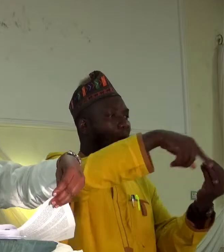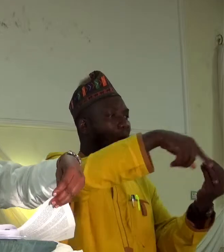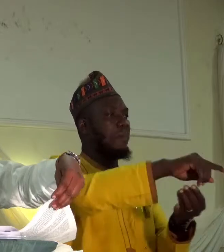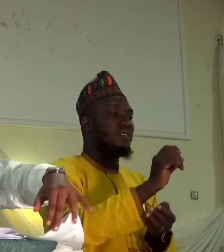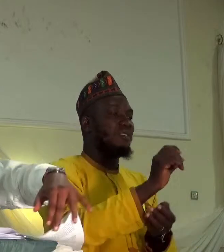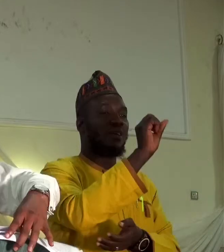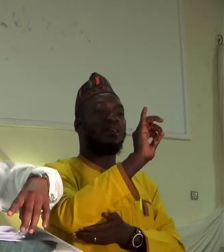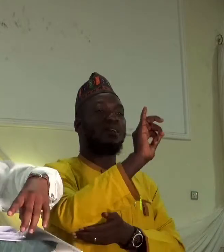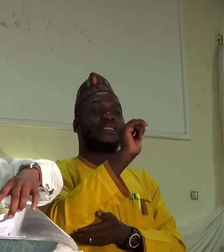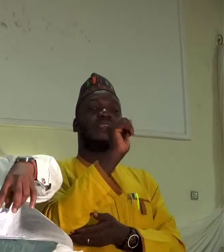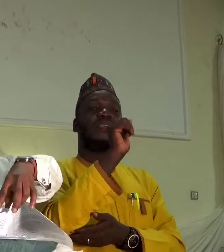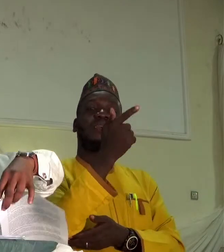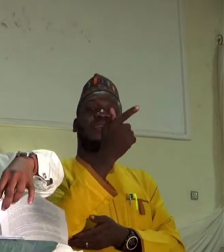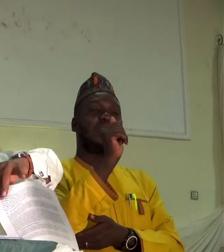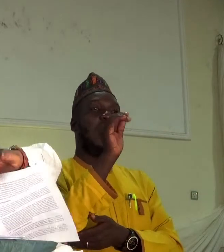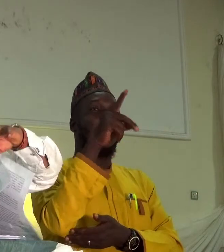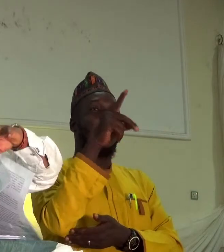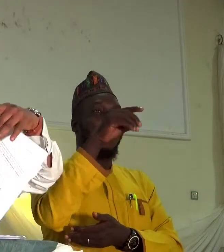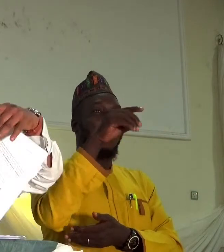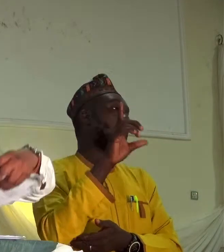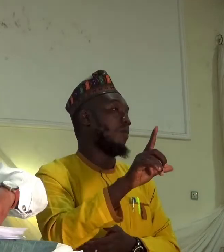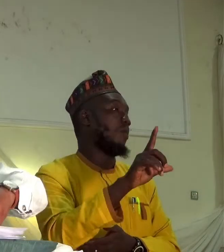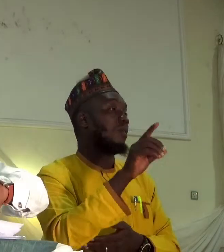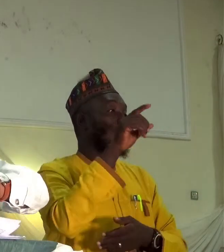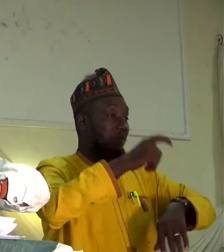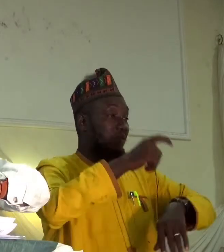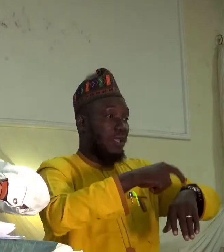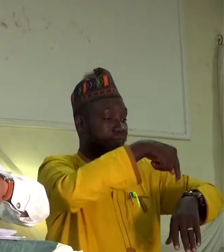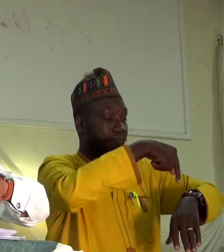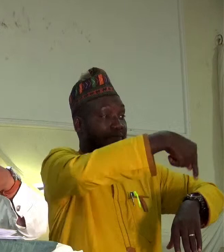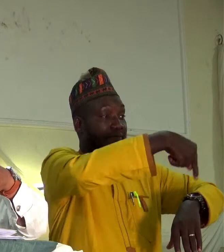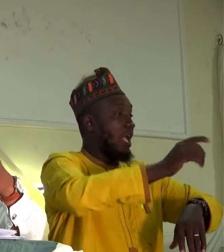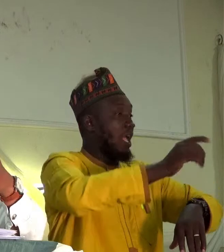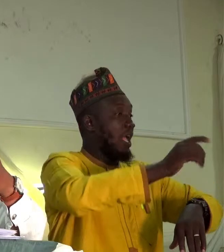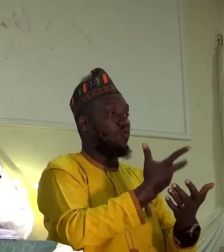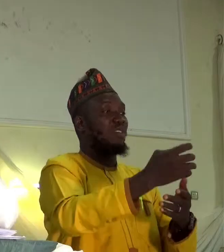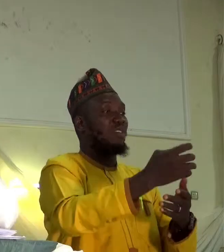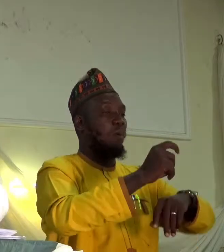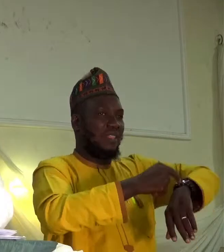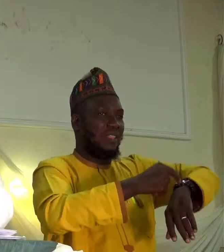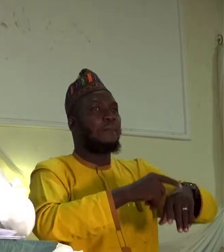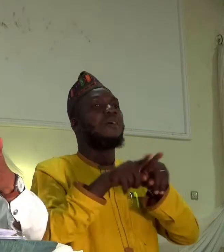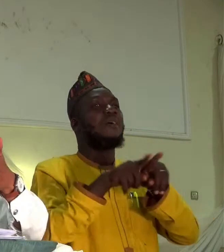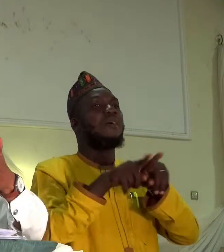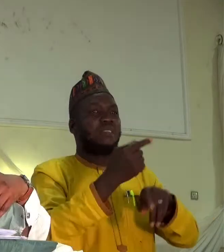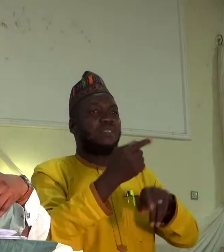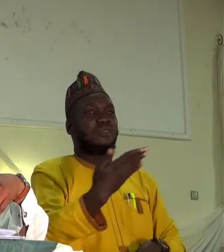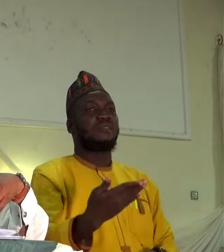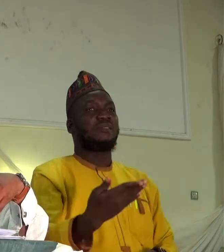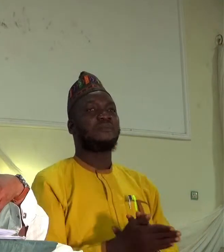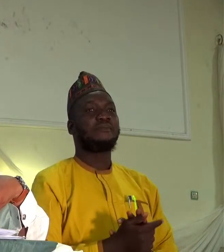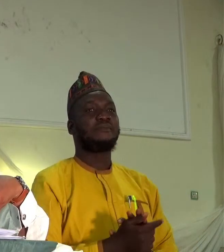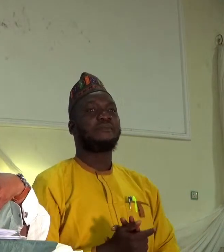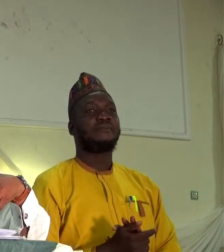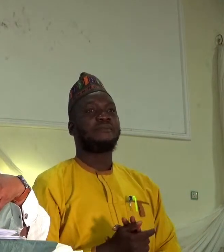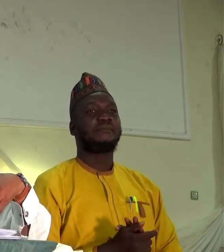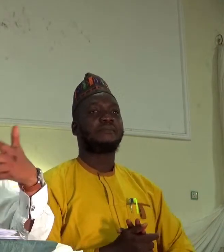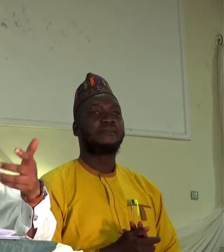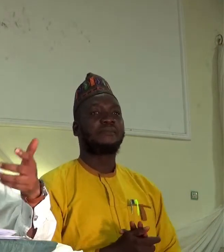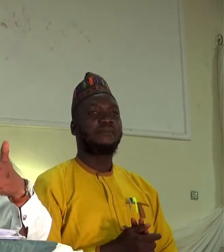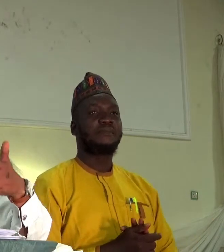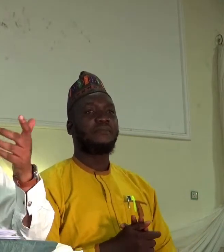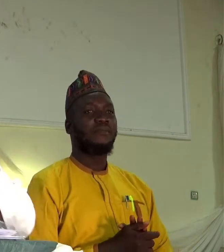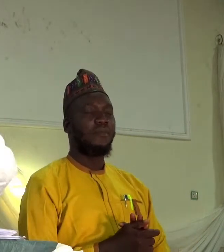no longer by my side. I don't want to waste our time. The same thing, but